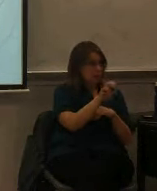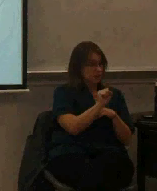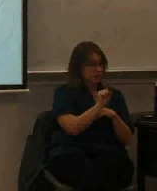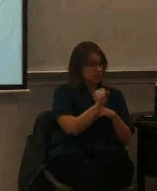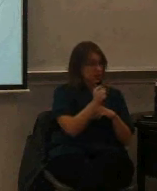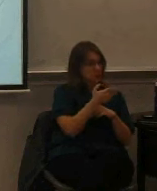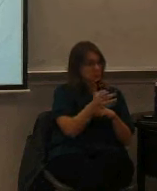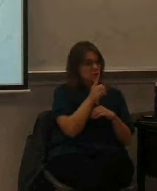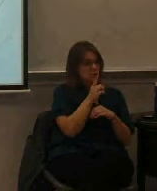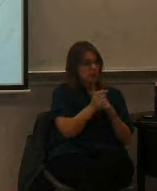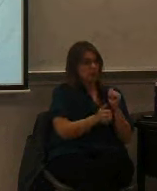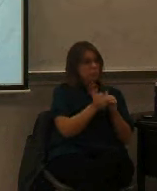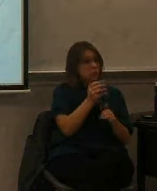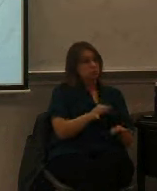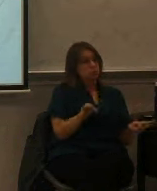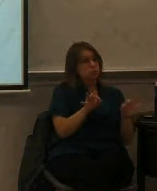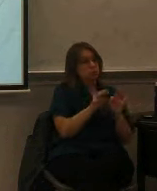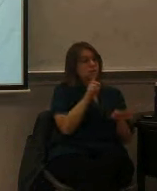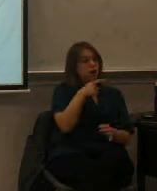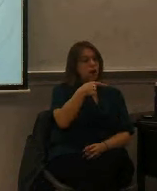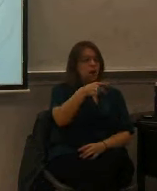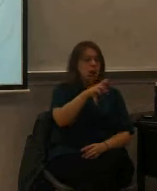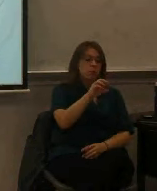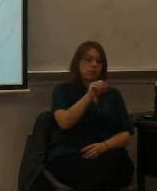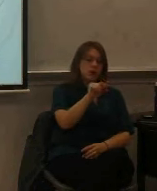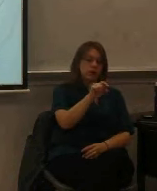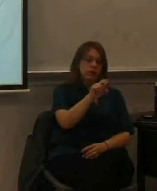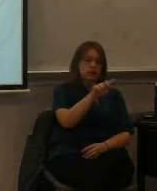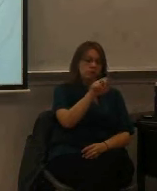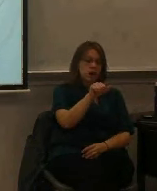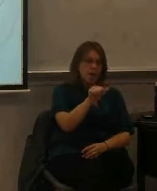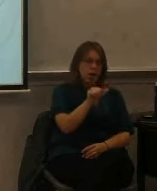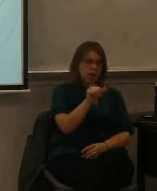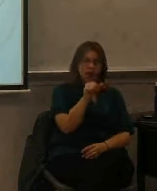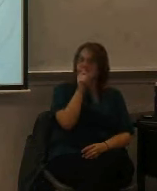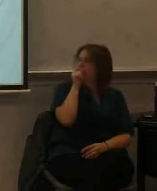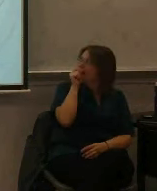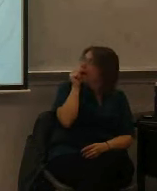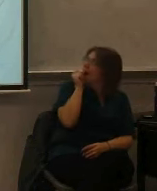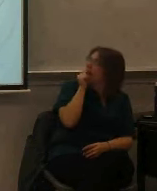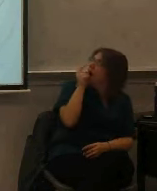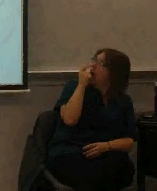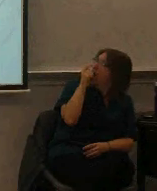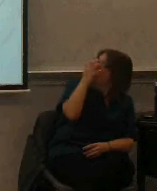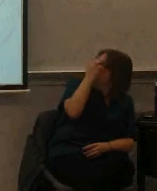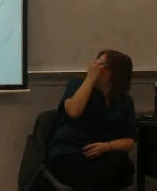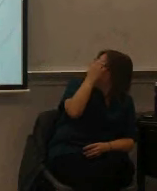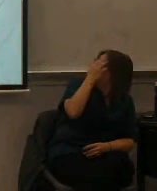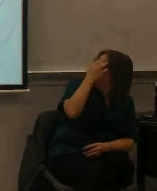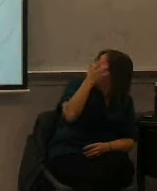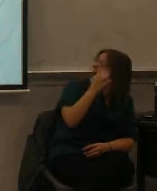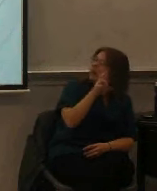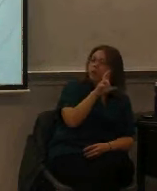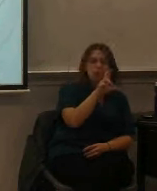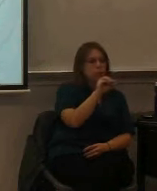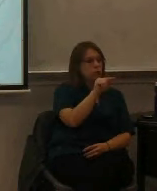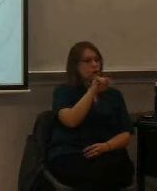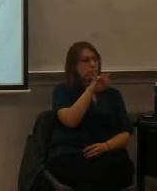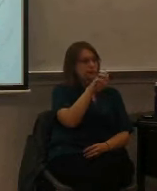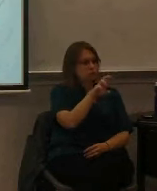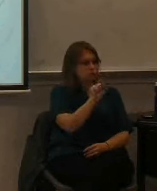really the most important are protozoa. And then rotifers also can eat those and can